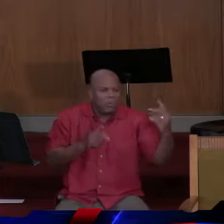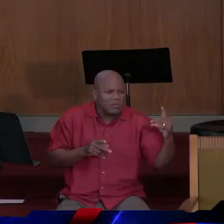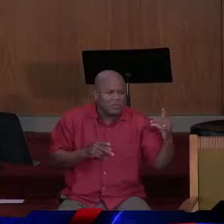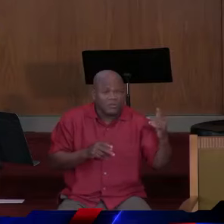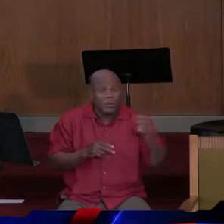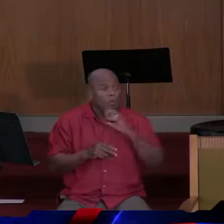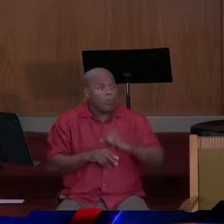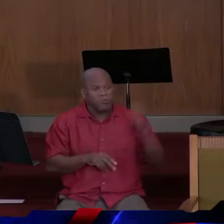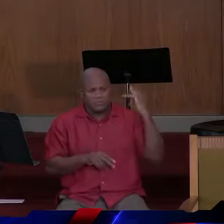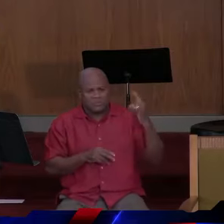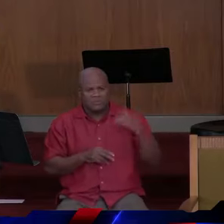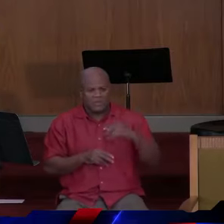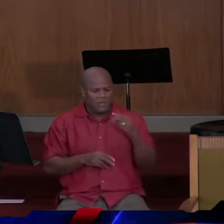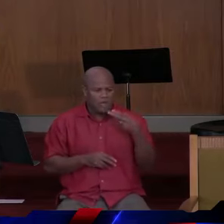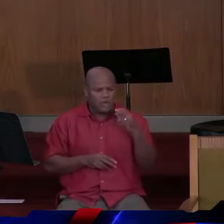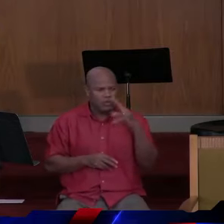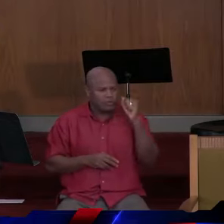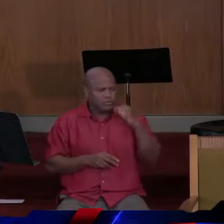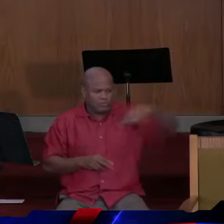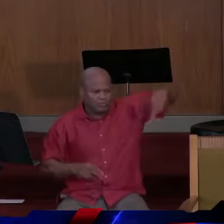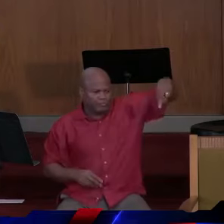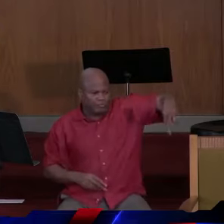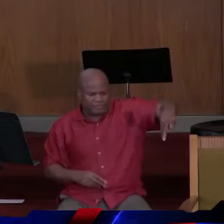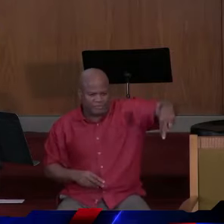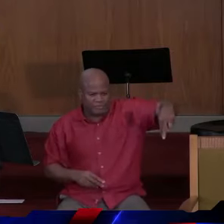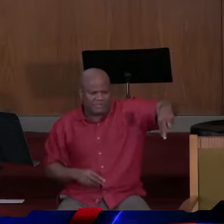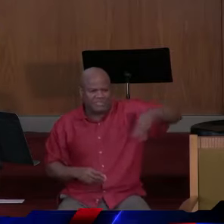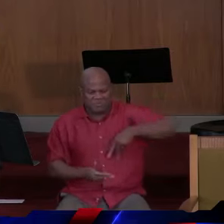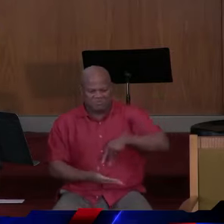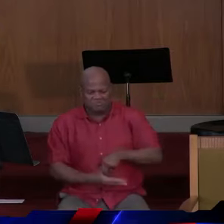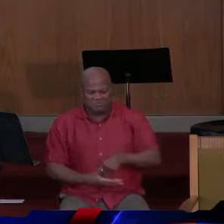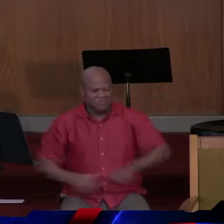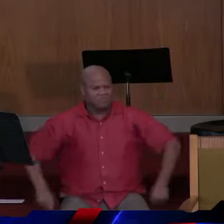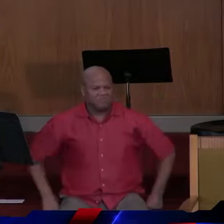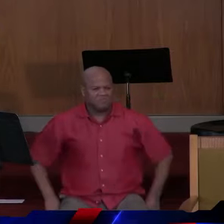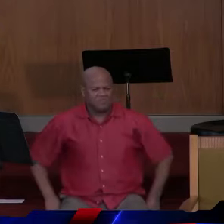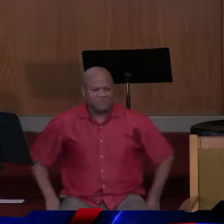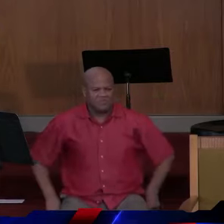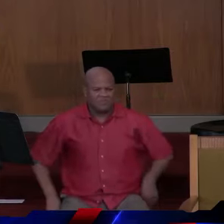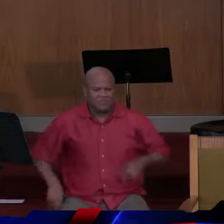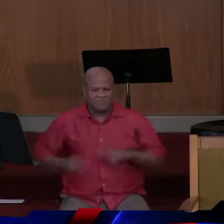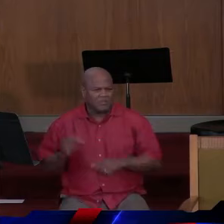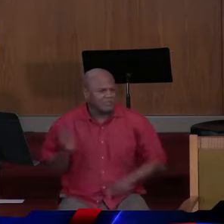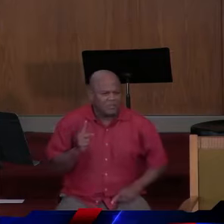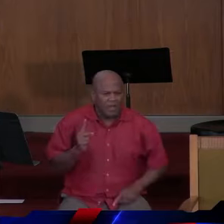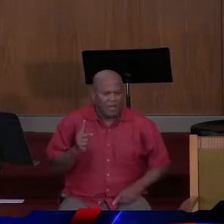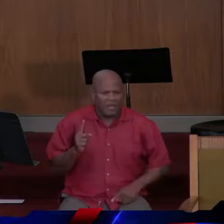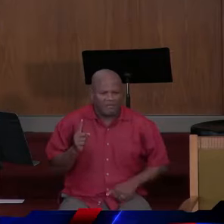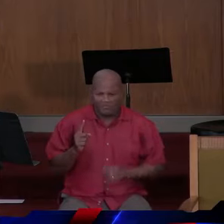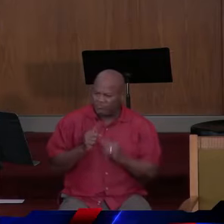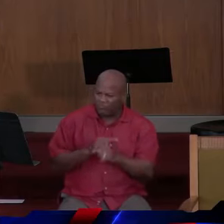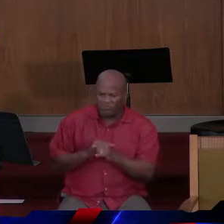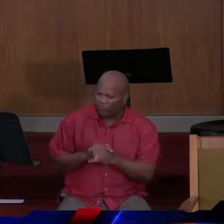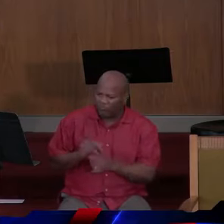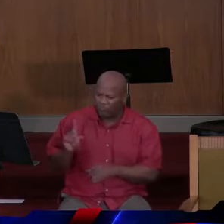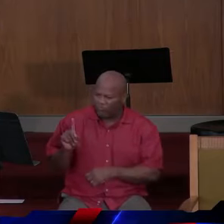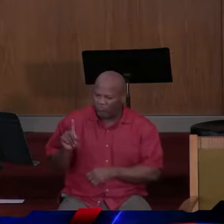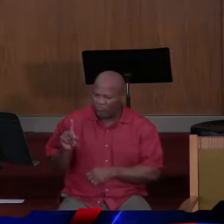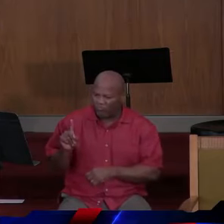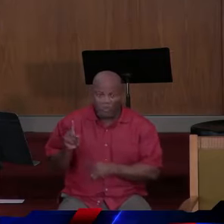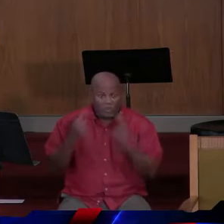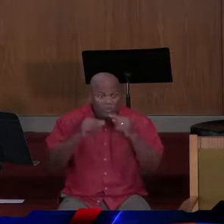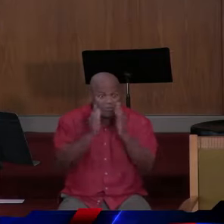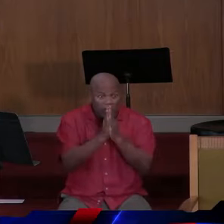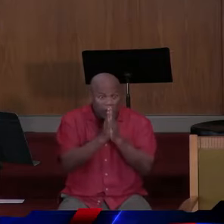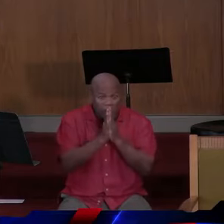was the mean ladies who had bad feet, and by the end of service, they was already in attitude in those places. You wasn't walking in prayer, you wasn't walking